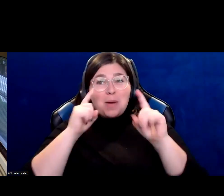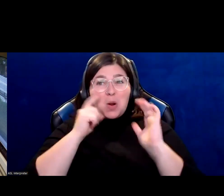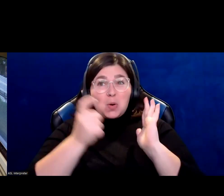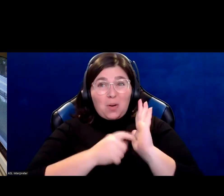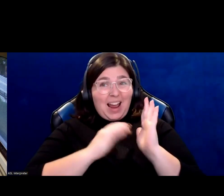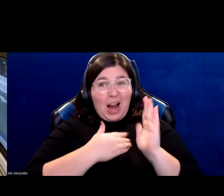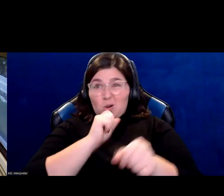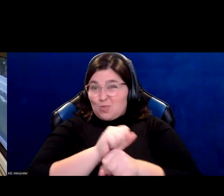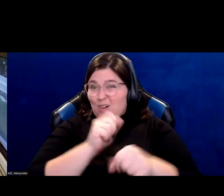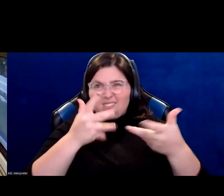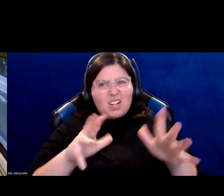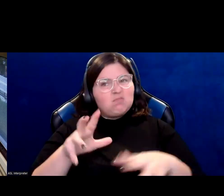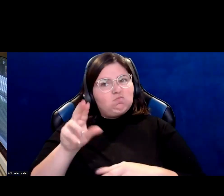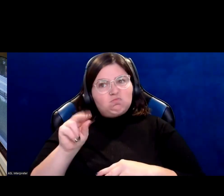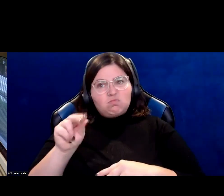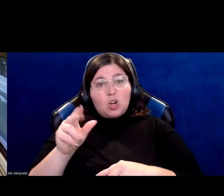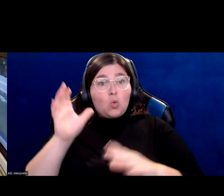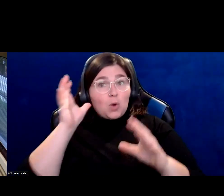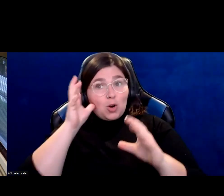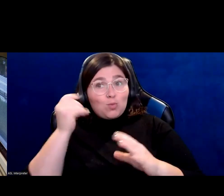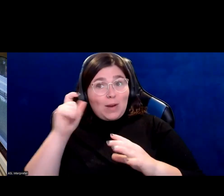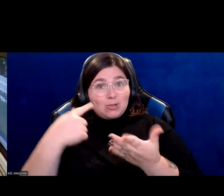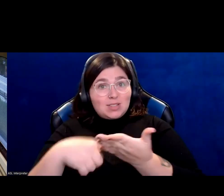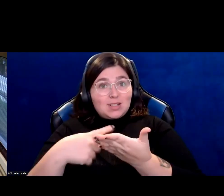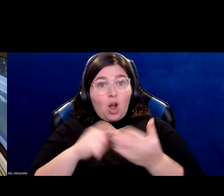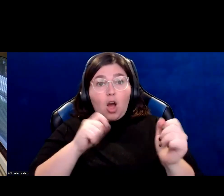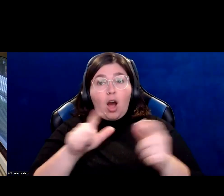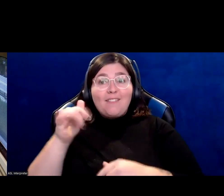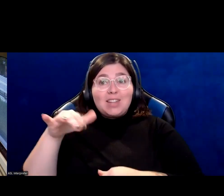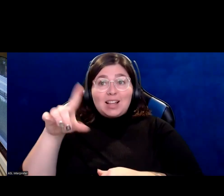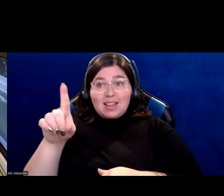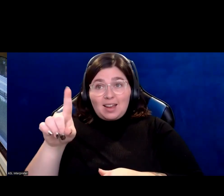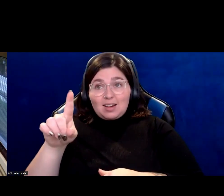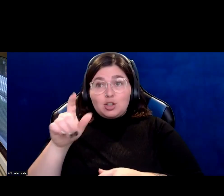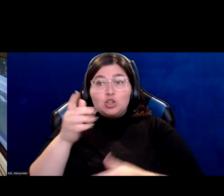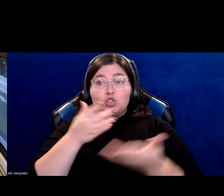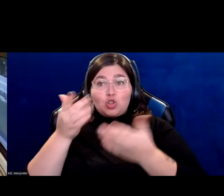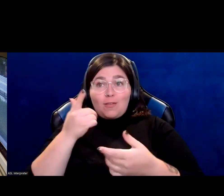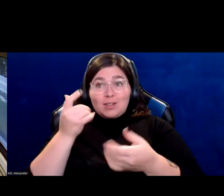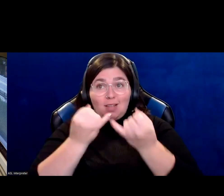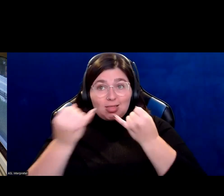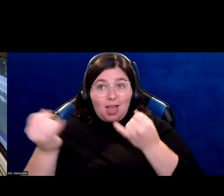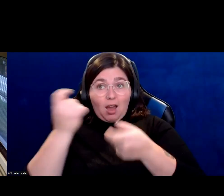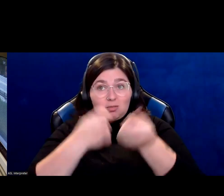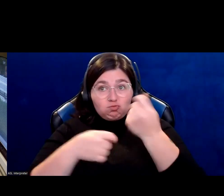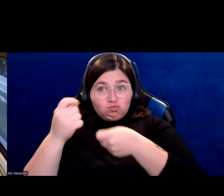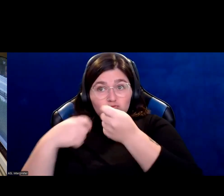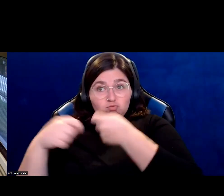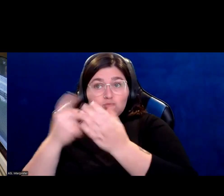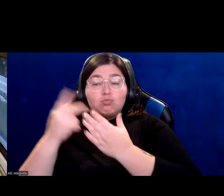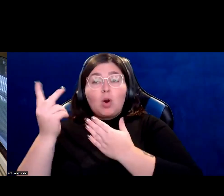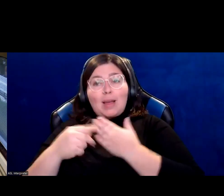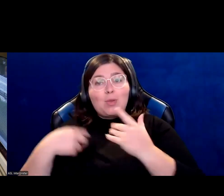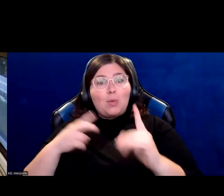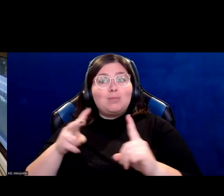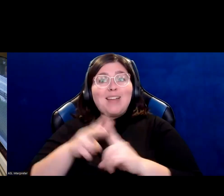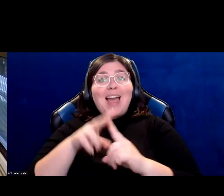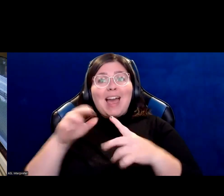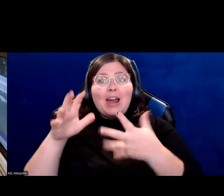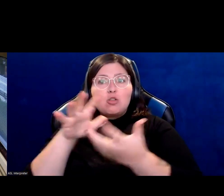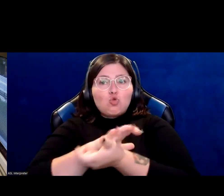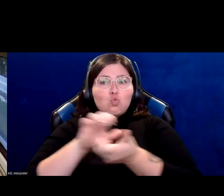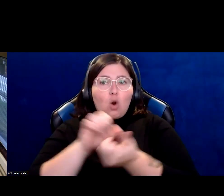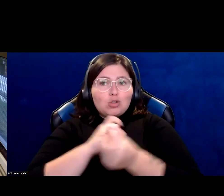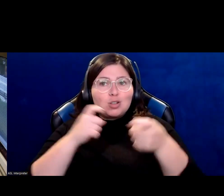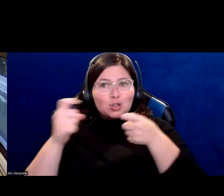work is not done. Heard Rachel talk about all of the lead service line removal programs that we continue to implement and the corrosion control water